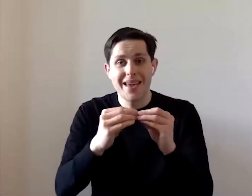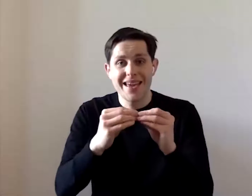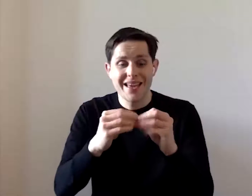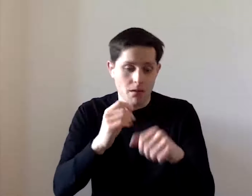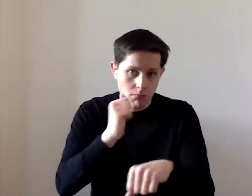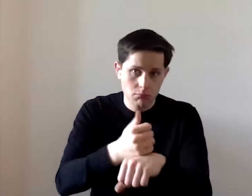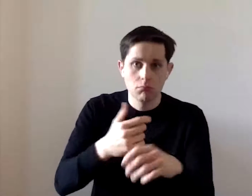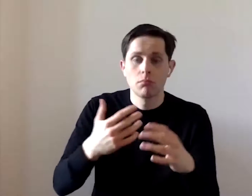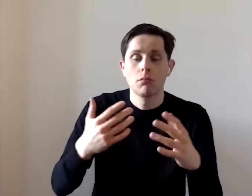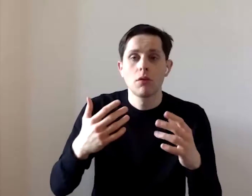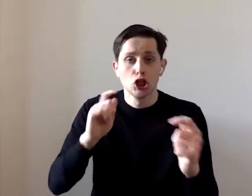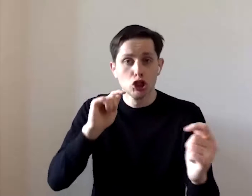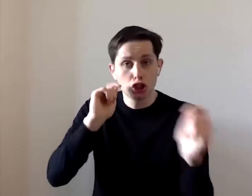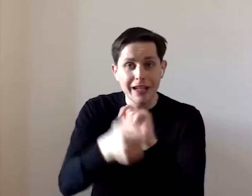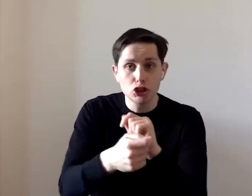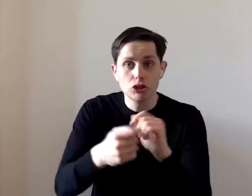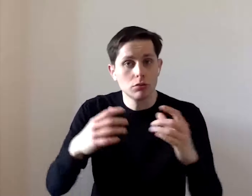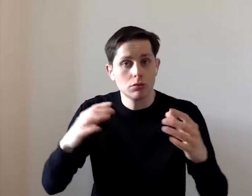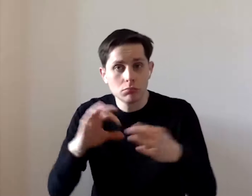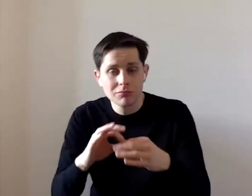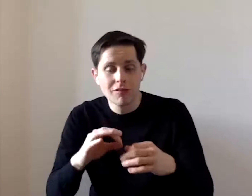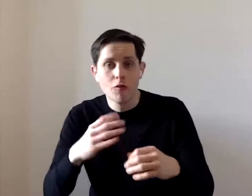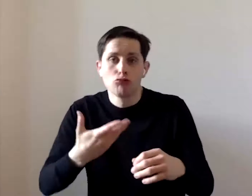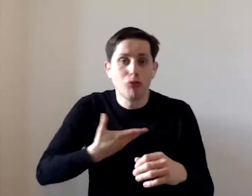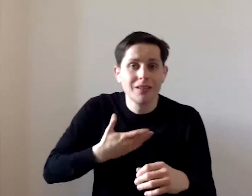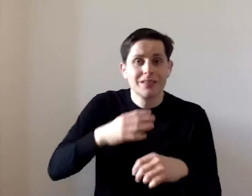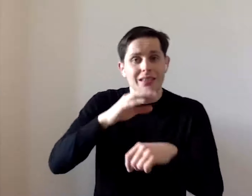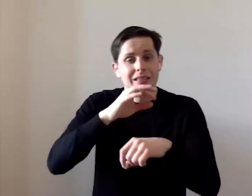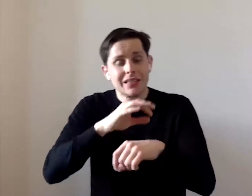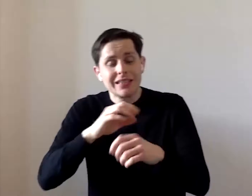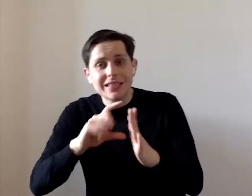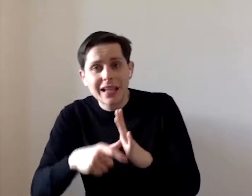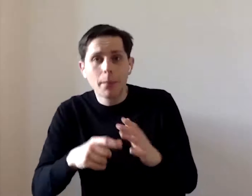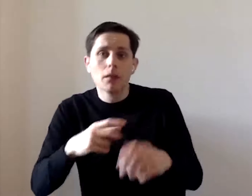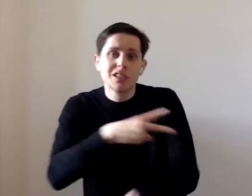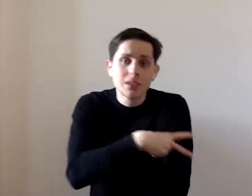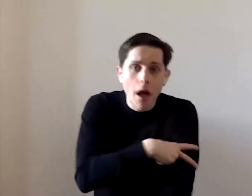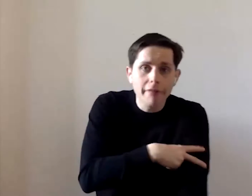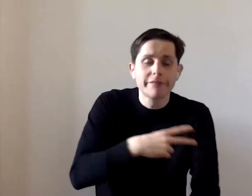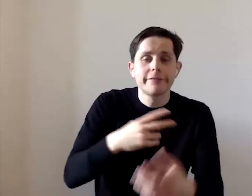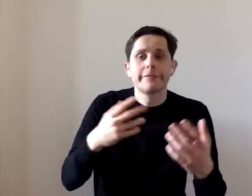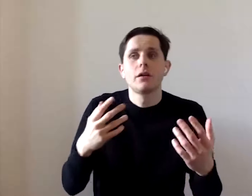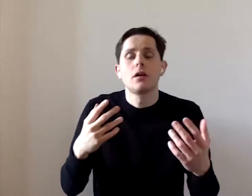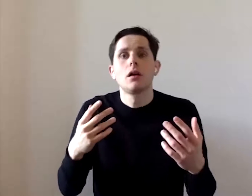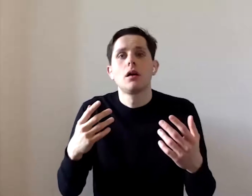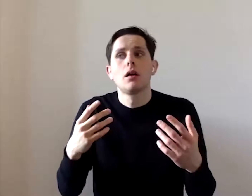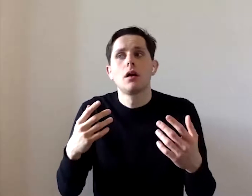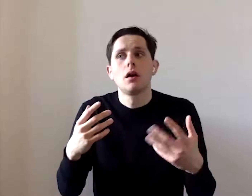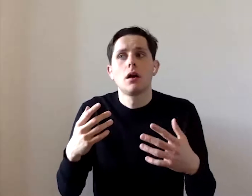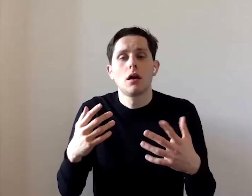who do you feel like they're responsible for enacting these changes once the ARB actually puts them in place? You know, so we've said